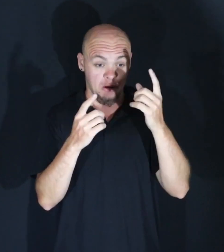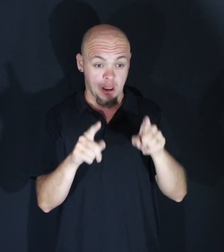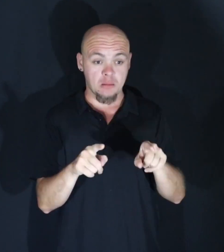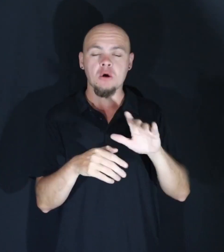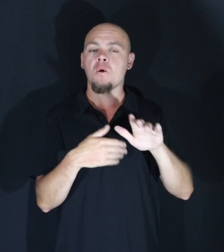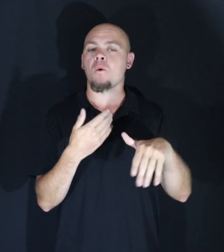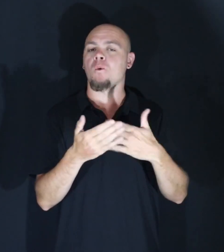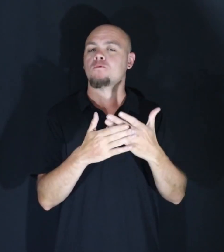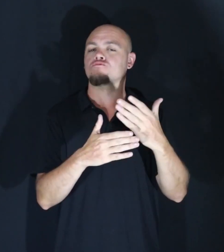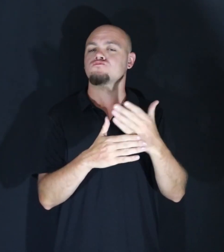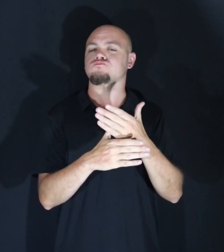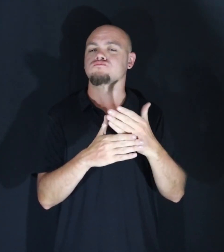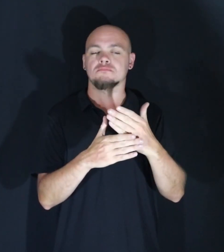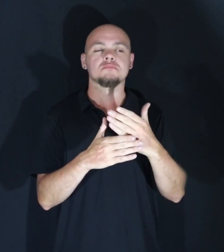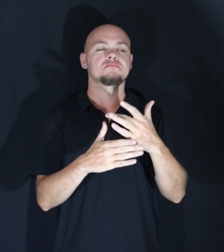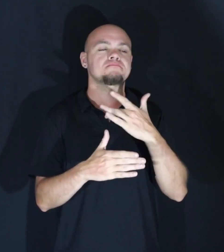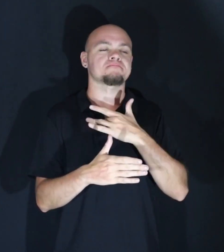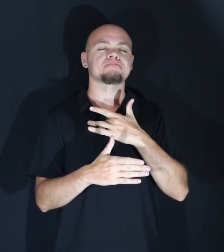became richer.